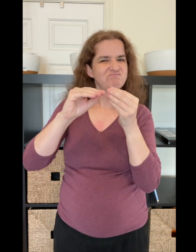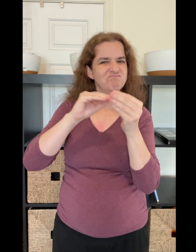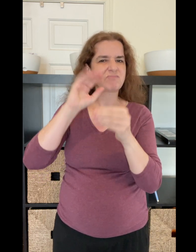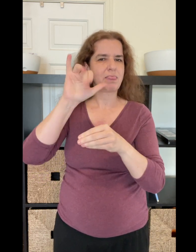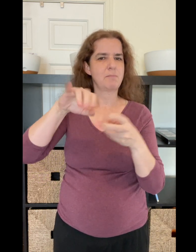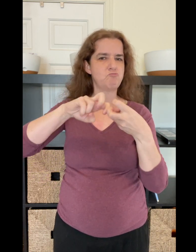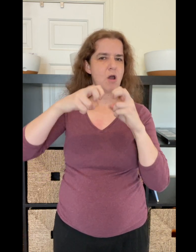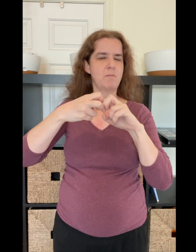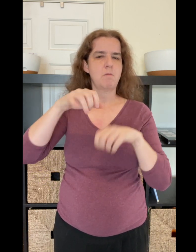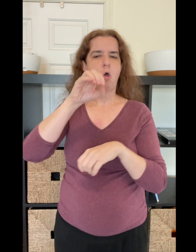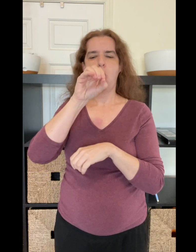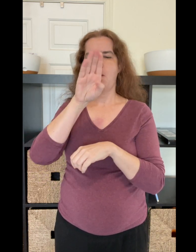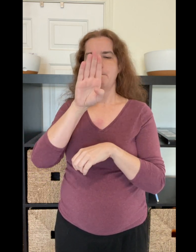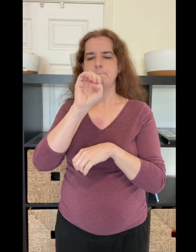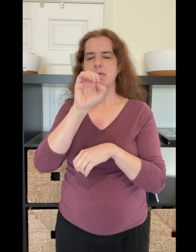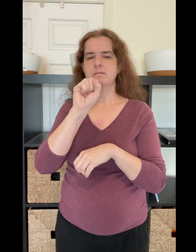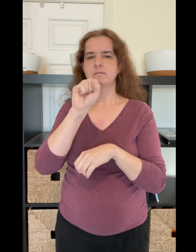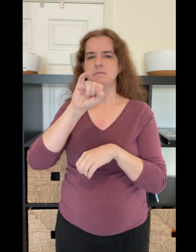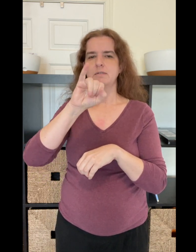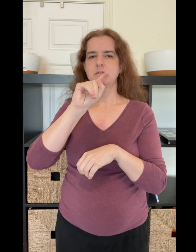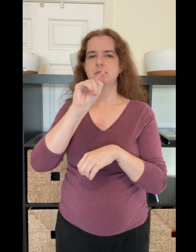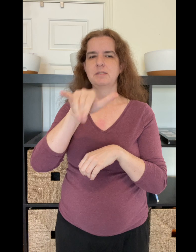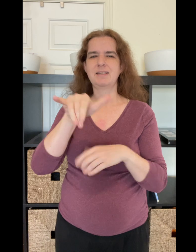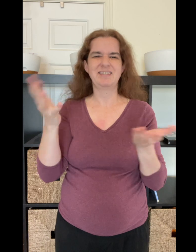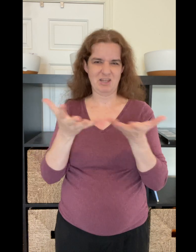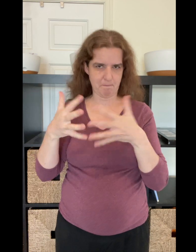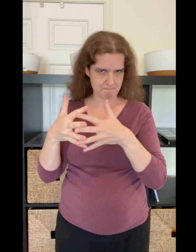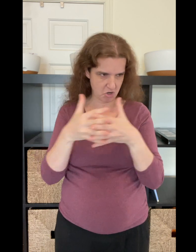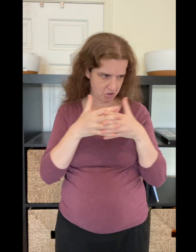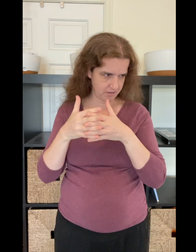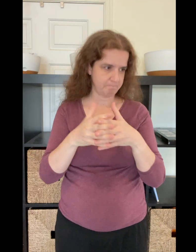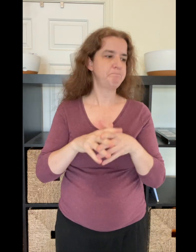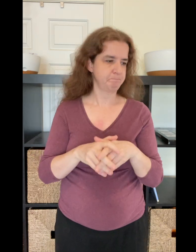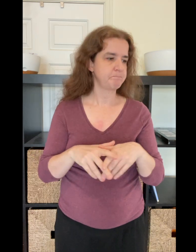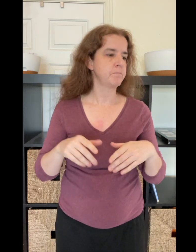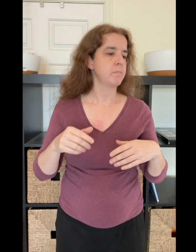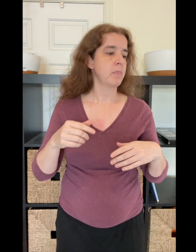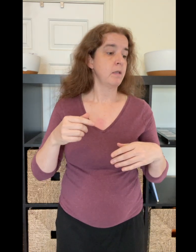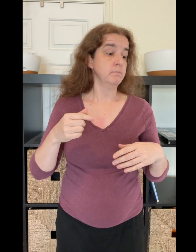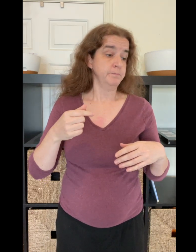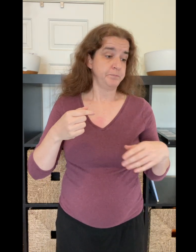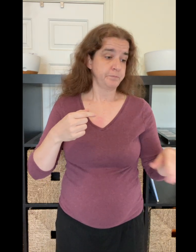support and help fix that problem of obesity here in America?